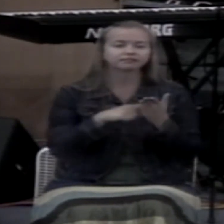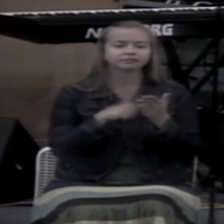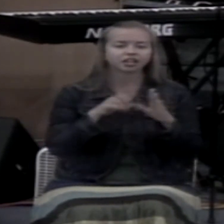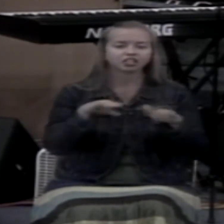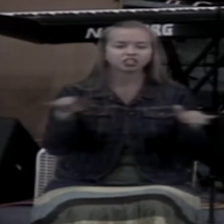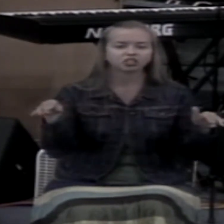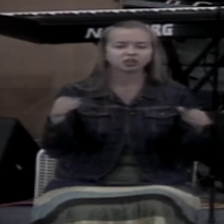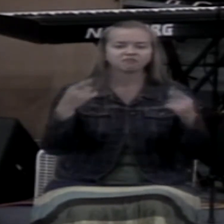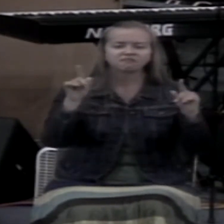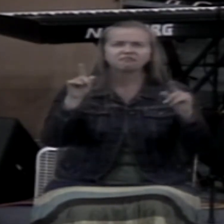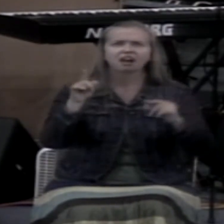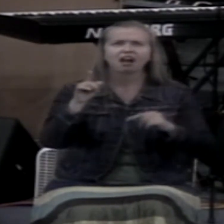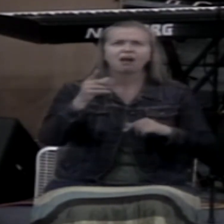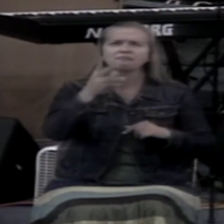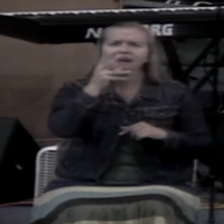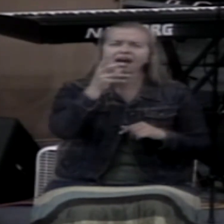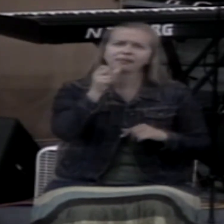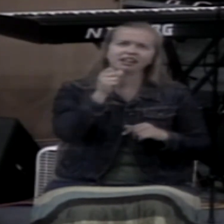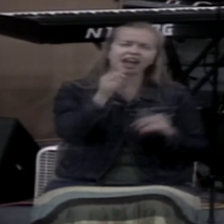And